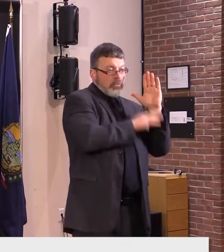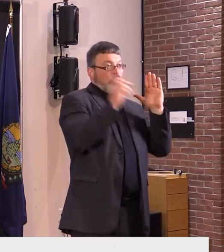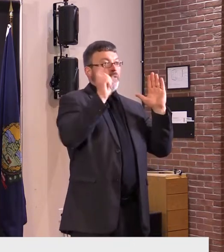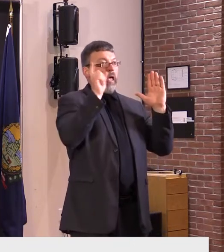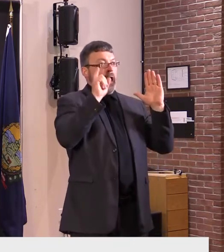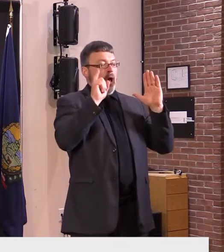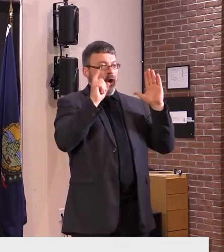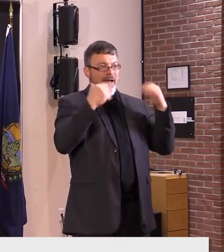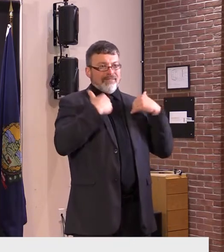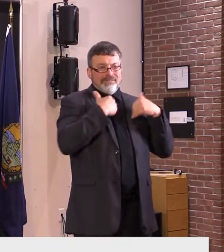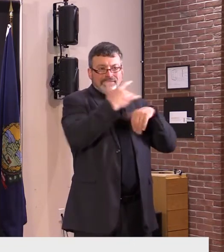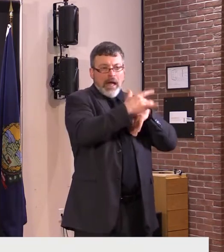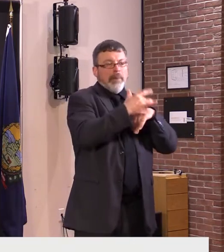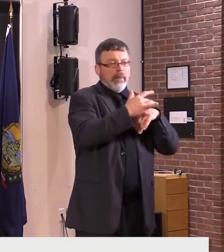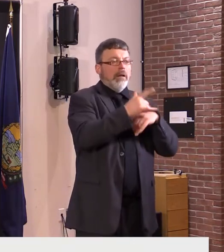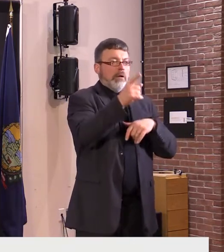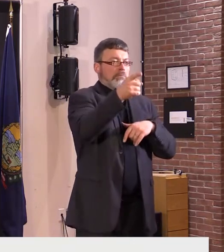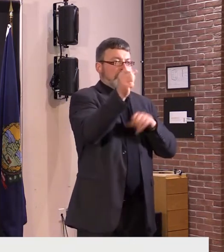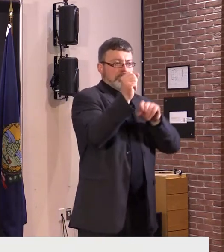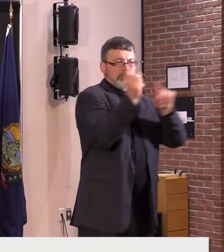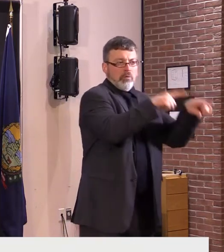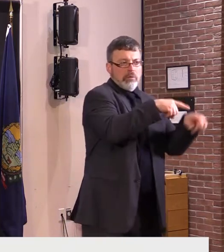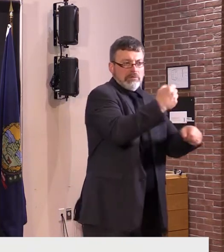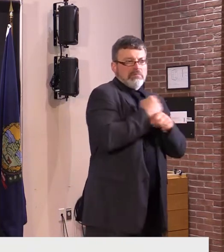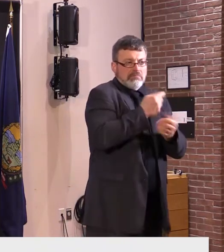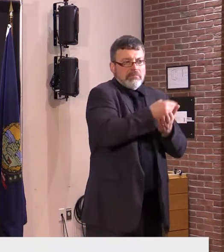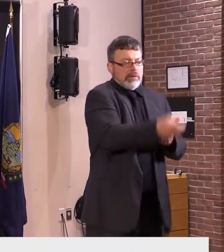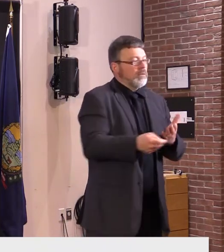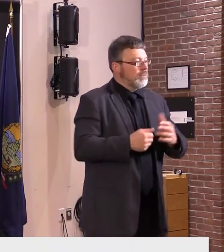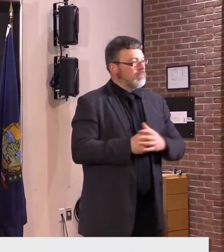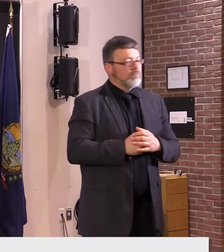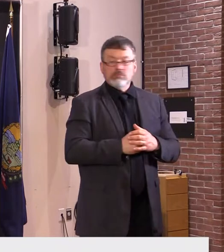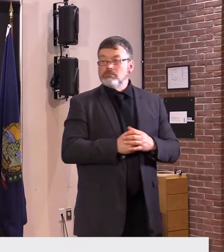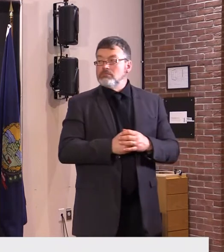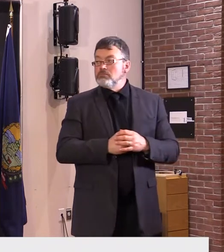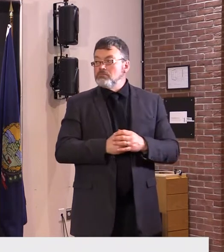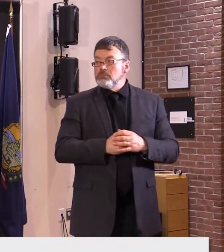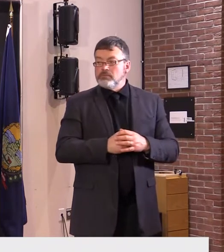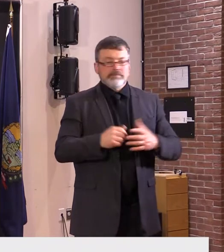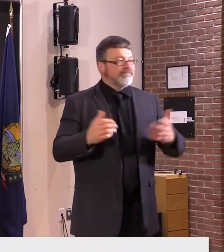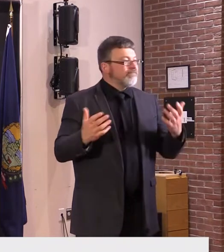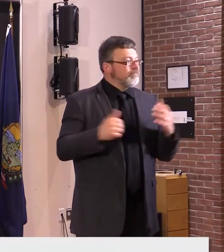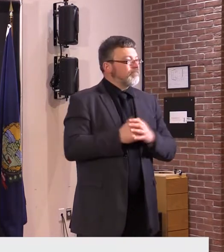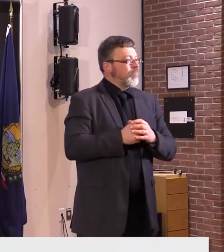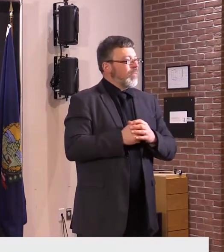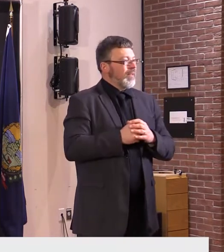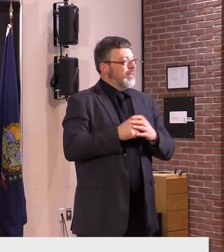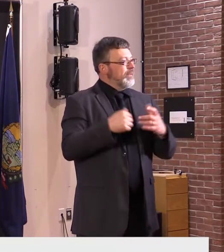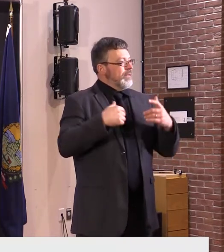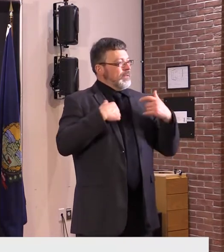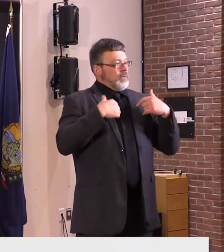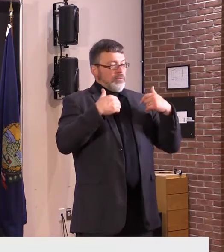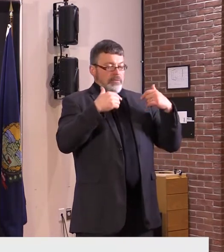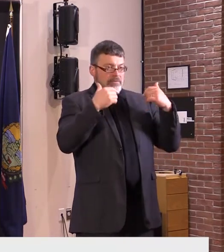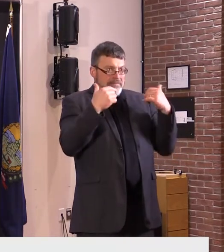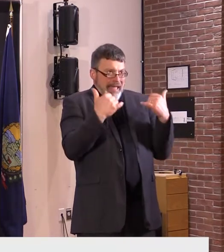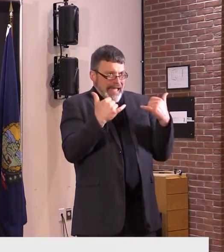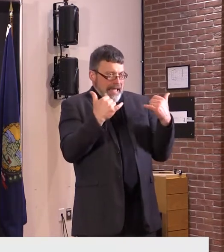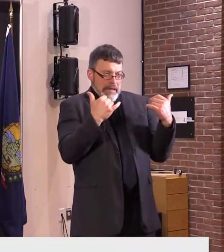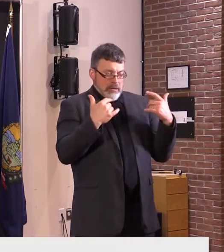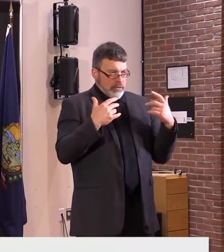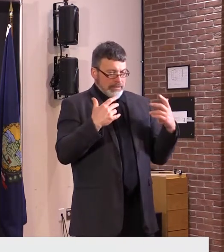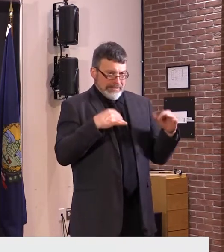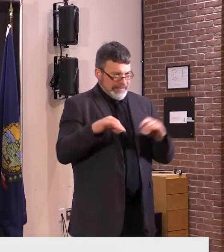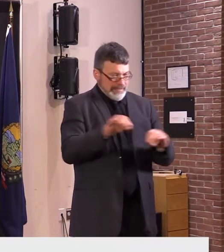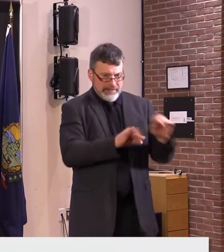may not have considered that have formula. So we are going to reach out and trying to develop some sort of a list, working with the health